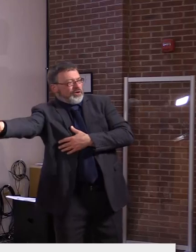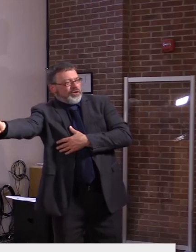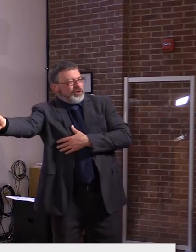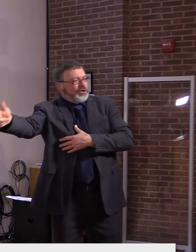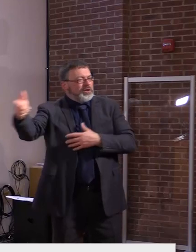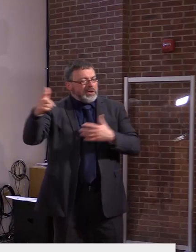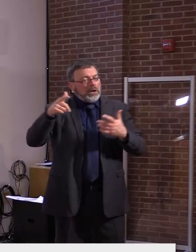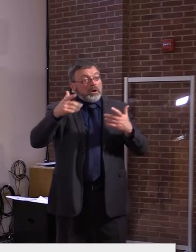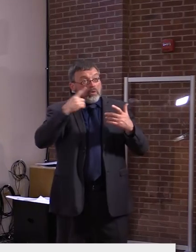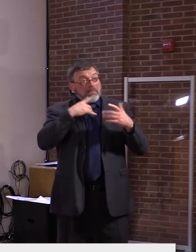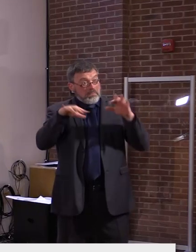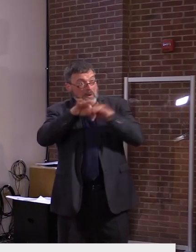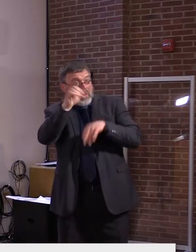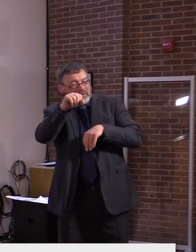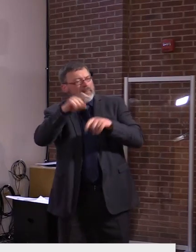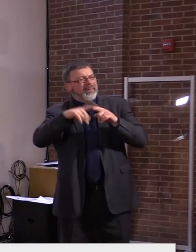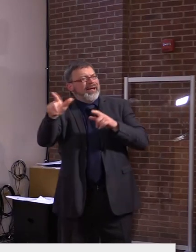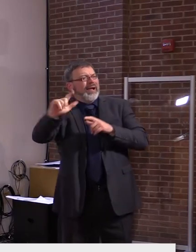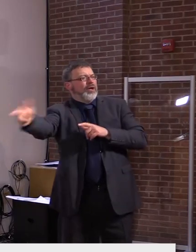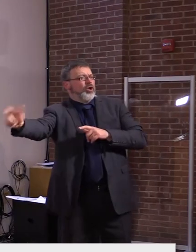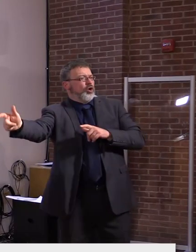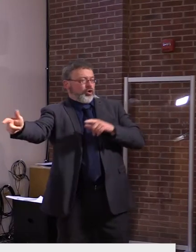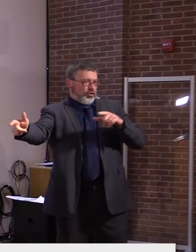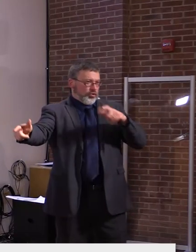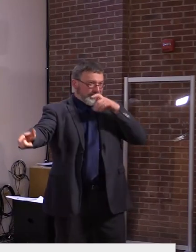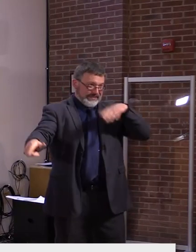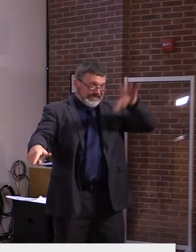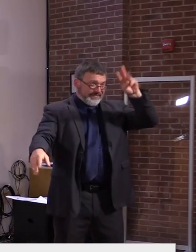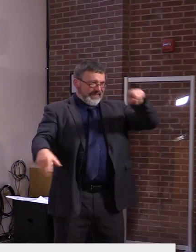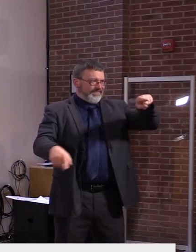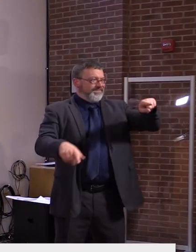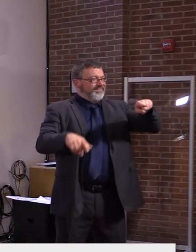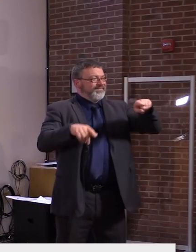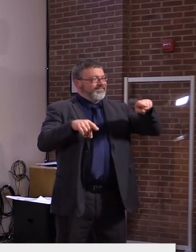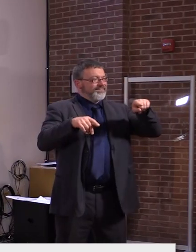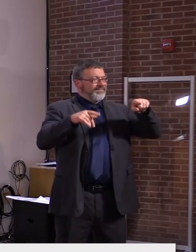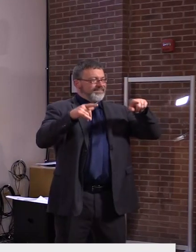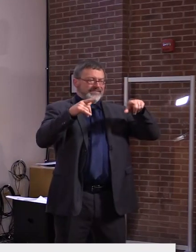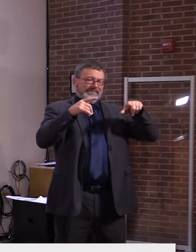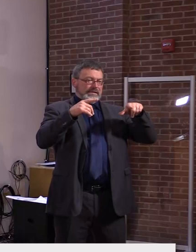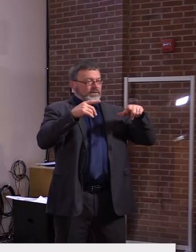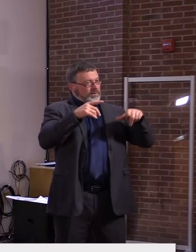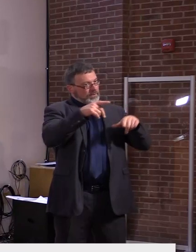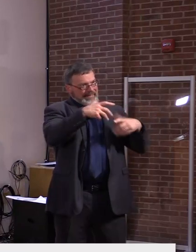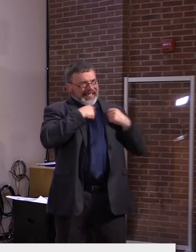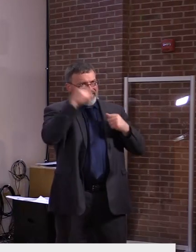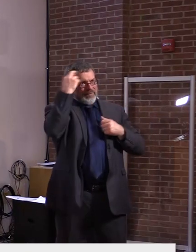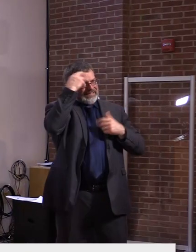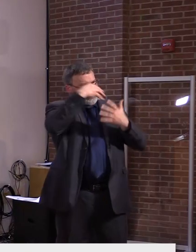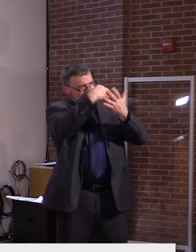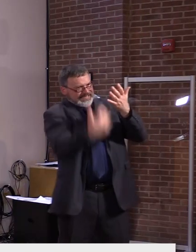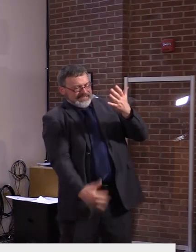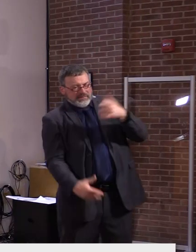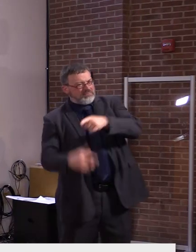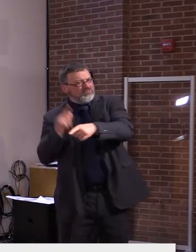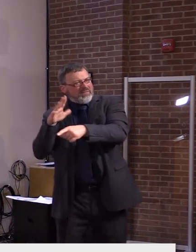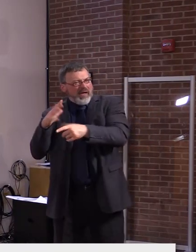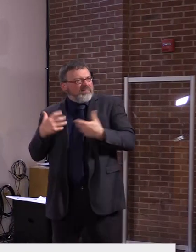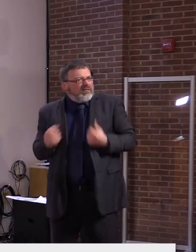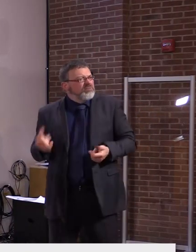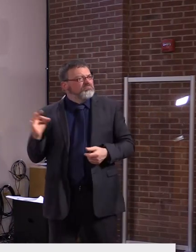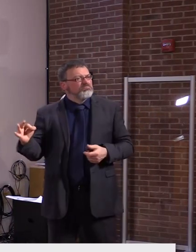you. They're going to do fine, but I'm much more worried about the people who are much more higher risk and vulnerable.